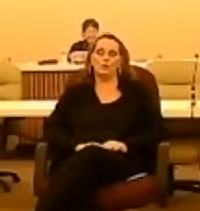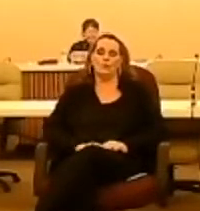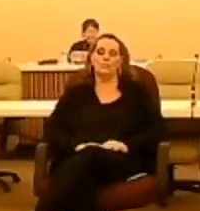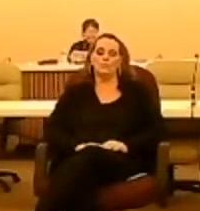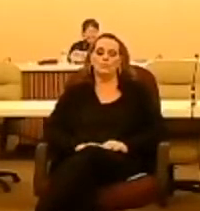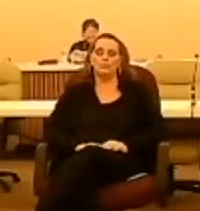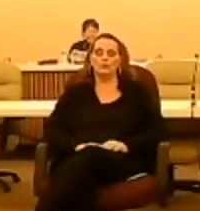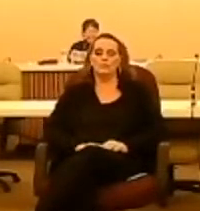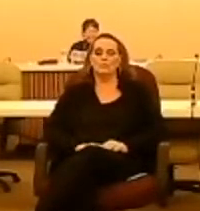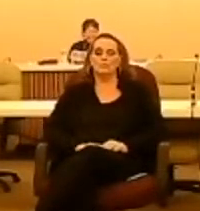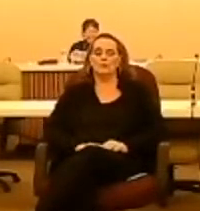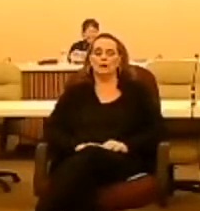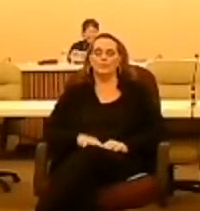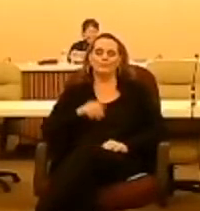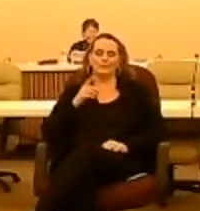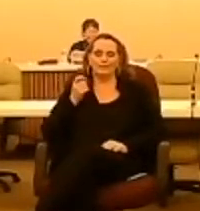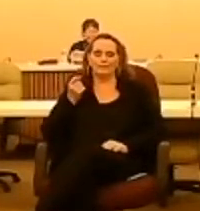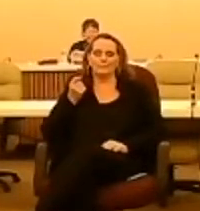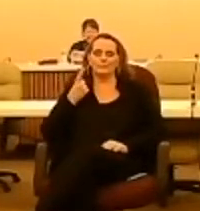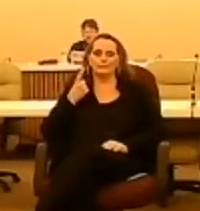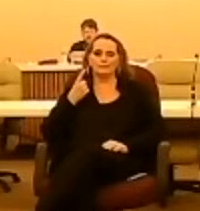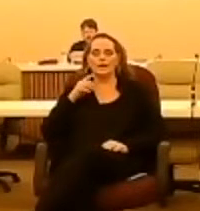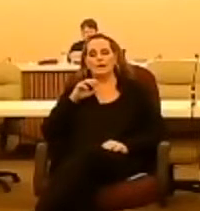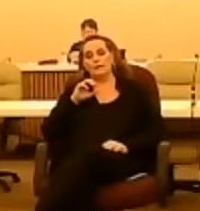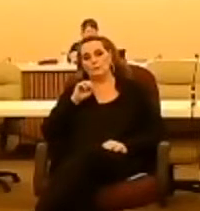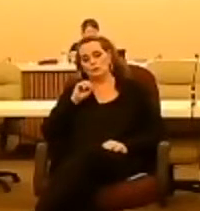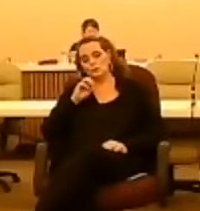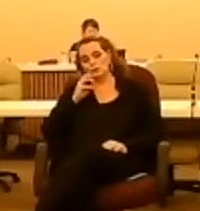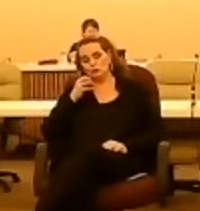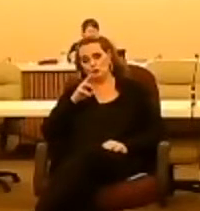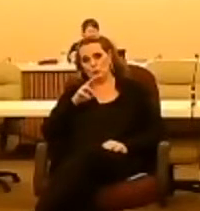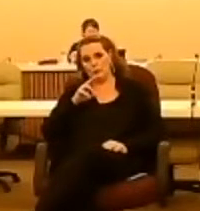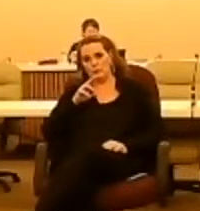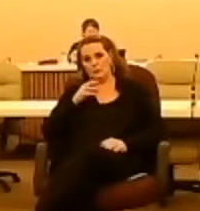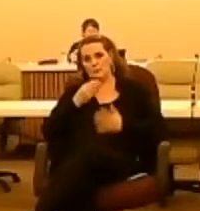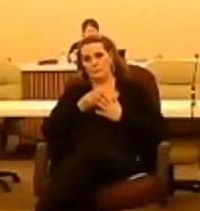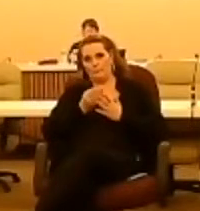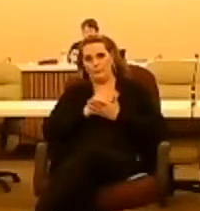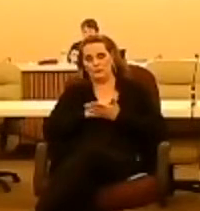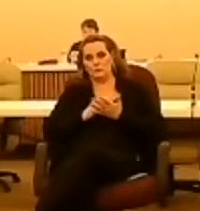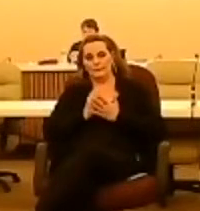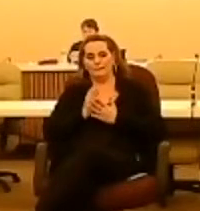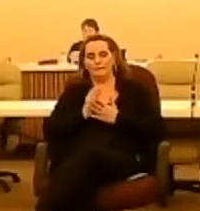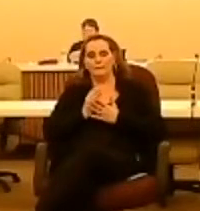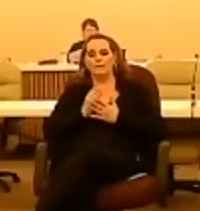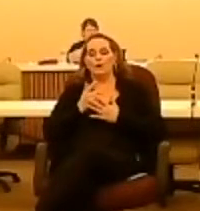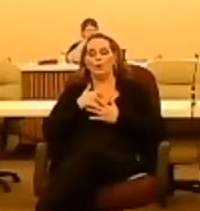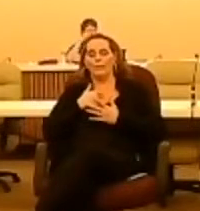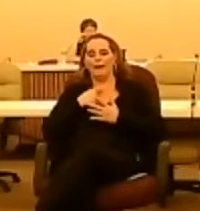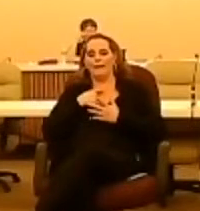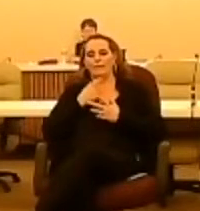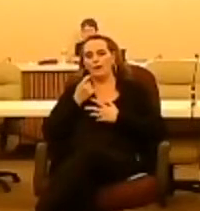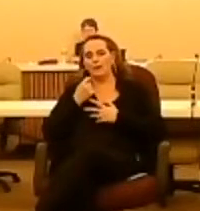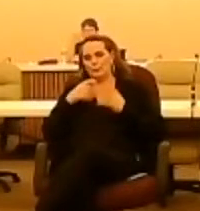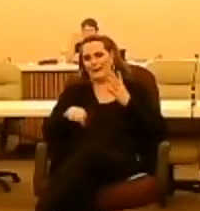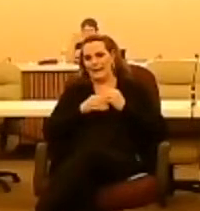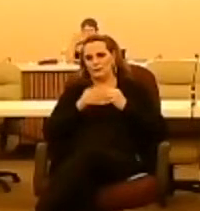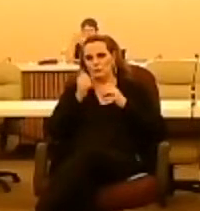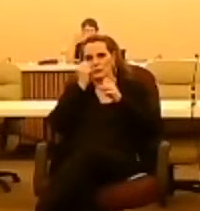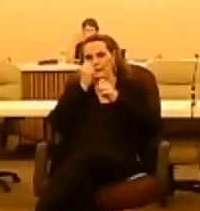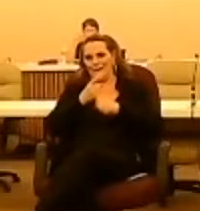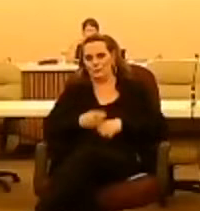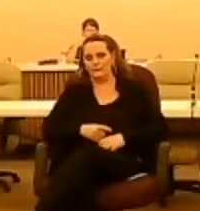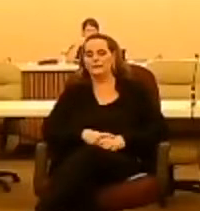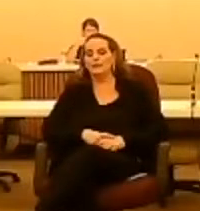is in the sewer budget every year, there is a contingency amount. So we will be dipping into